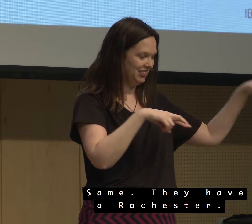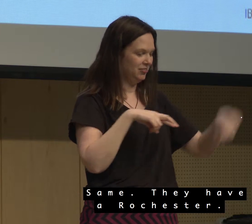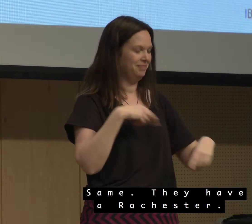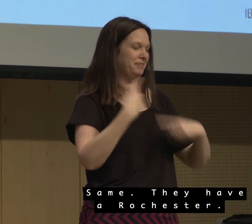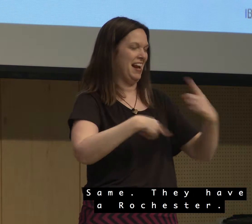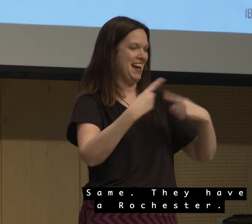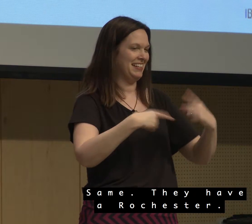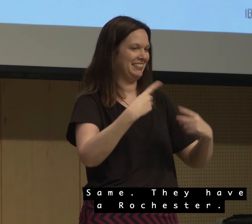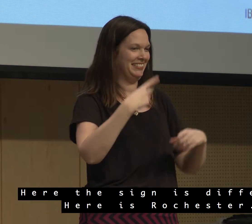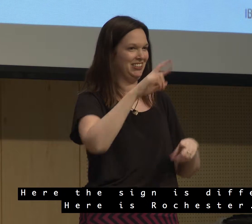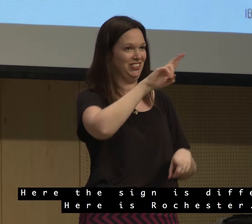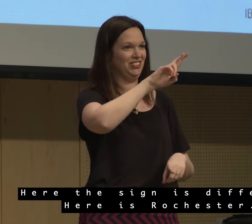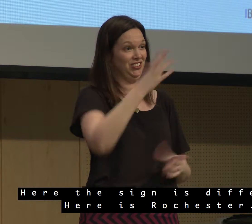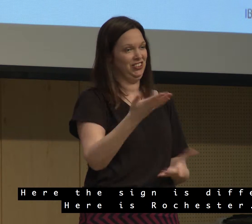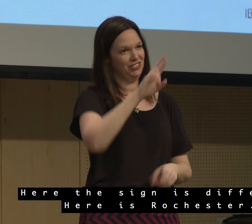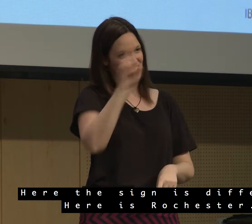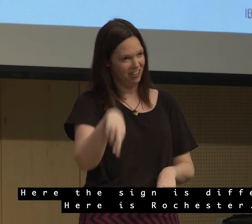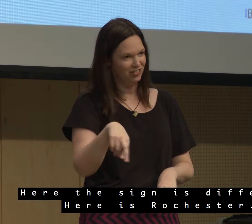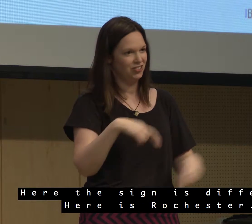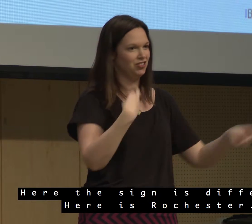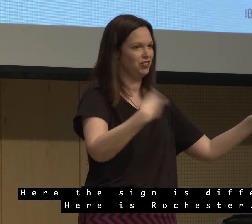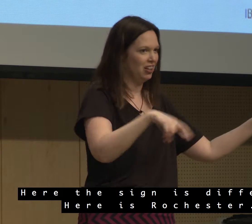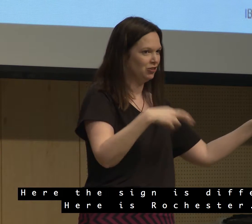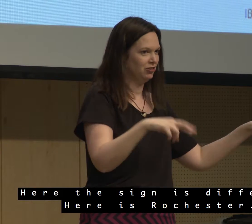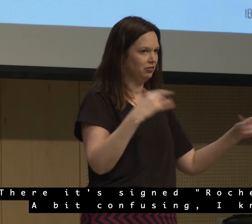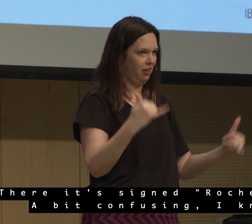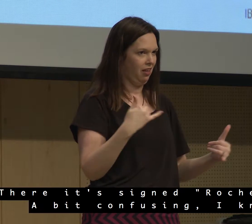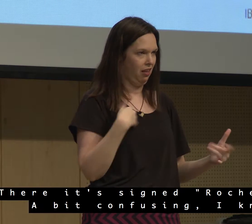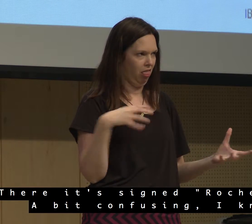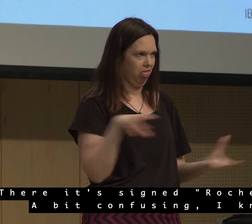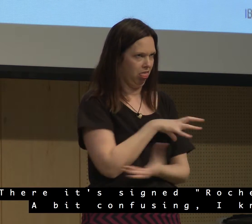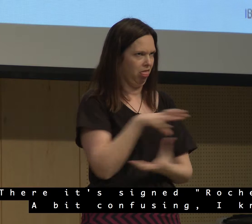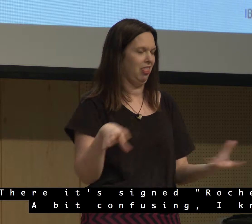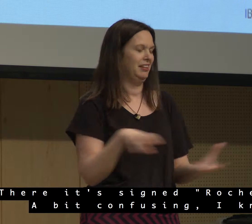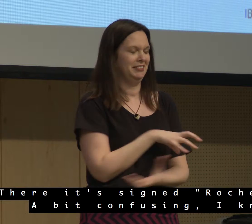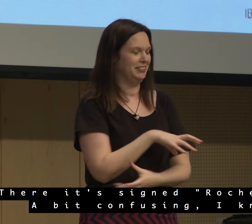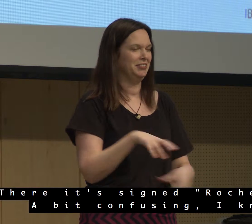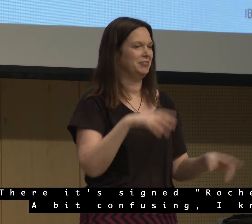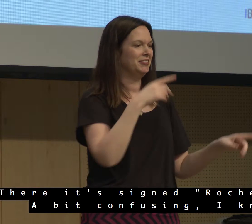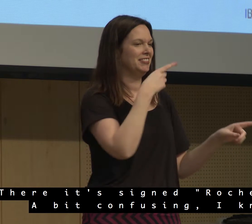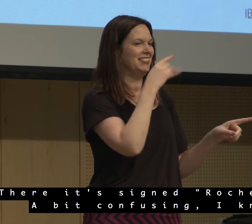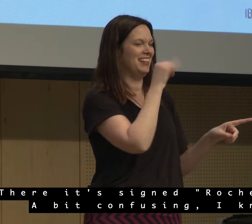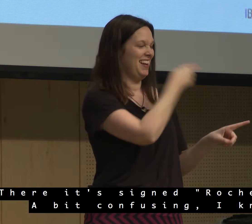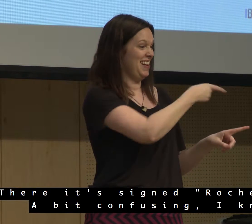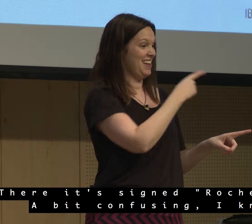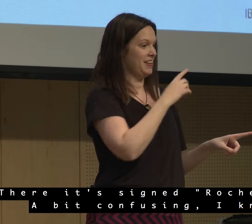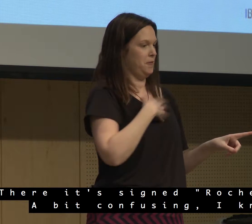Same, they have a Rochester here. The sign is different. Here is Rochester. There, it's signed Rochester. A bit confusing, I know.